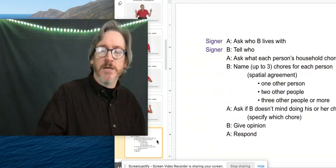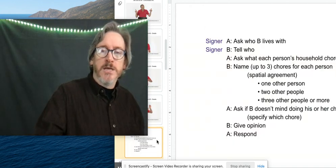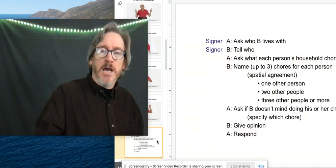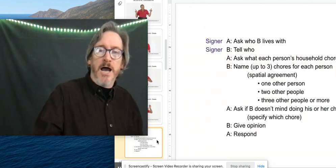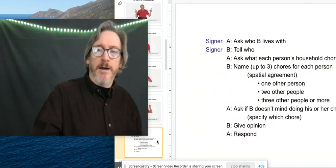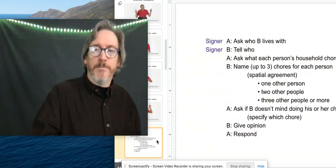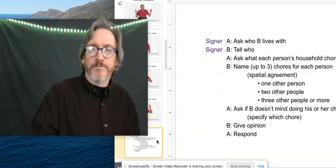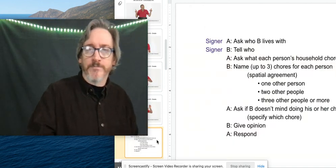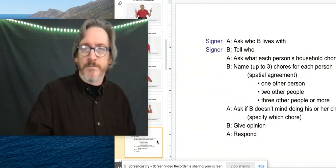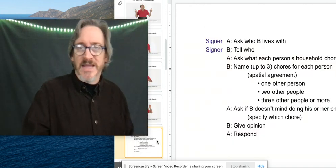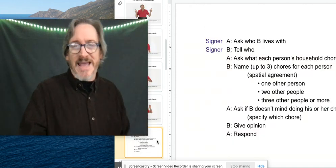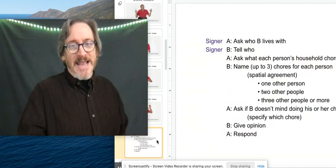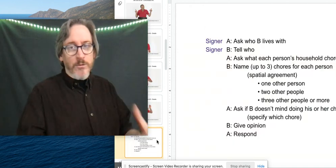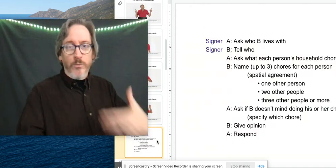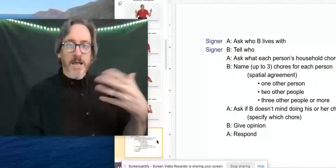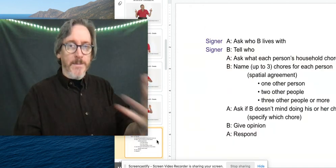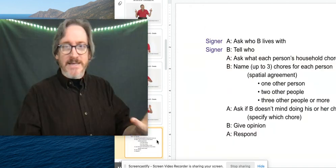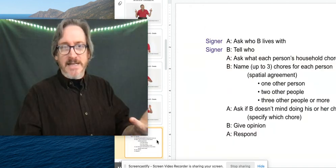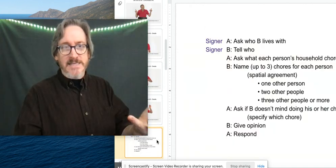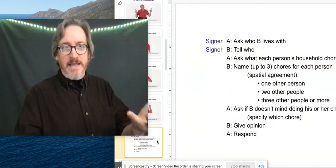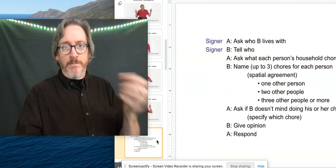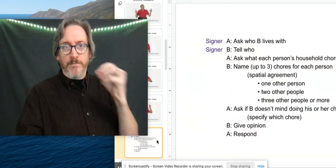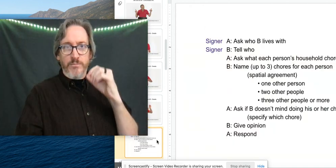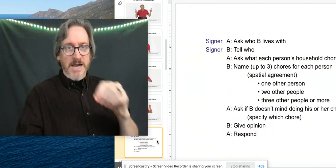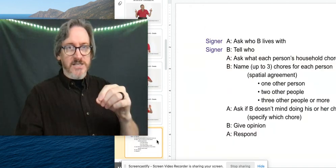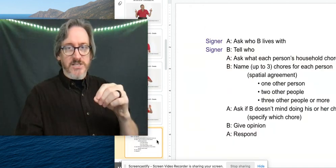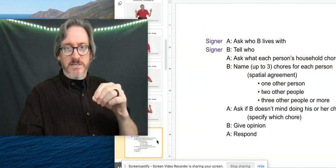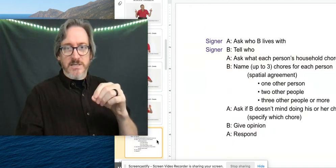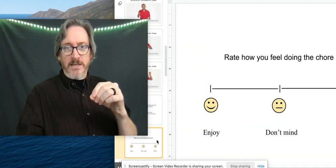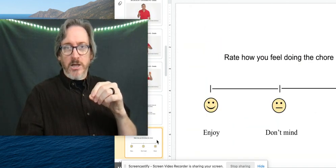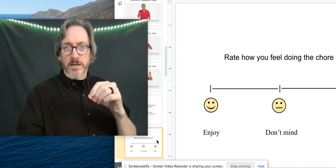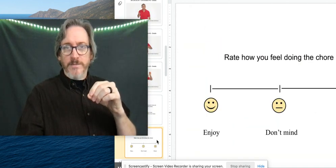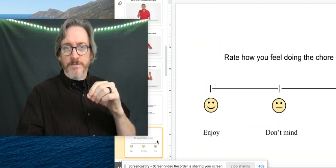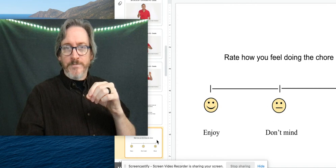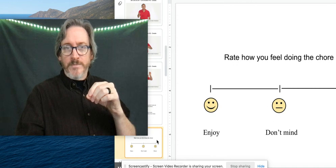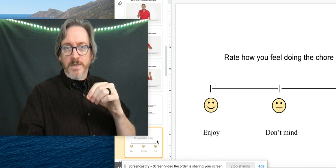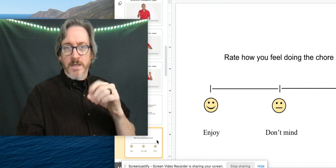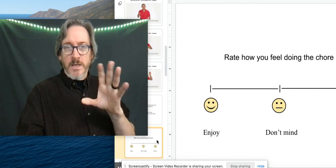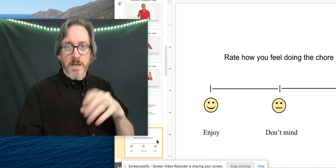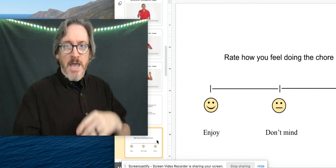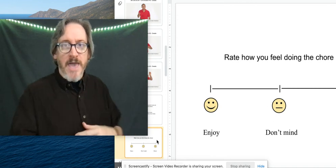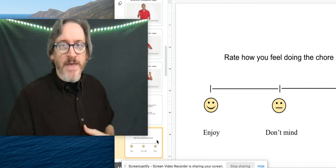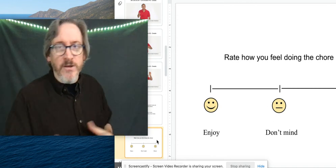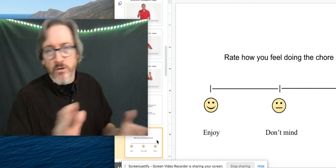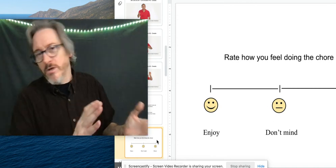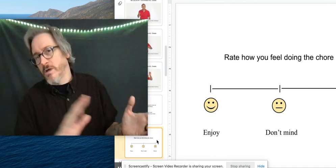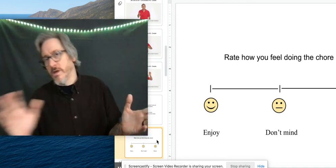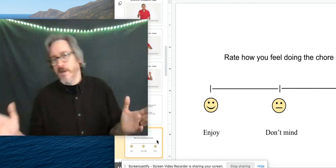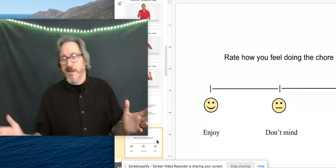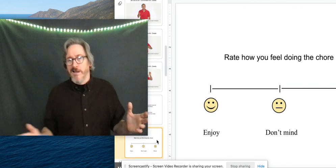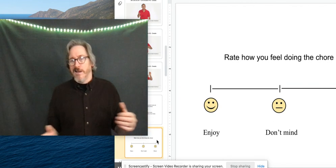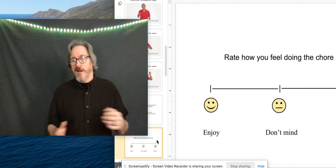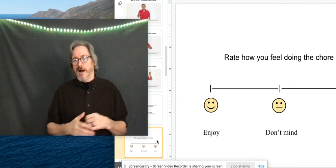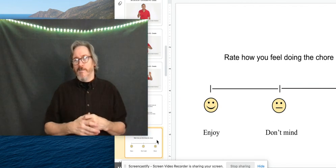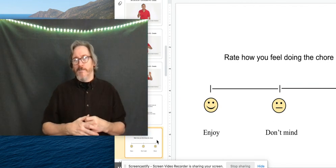those. And again, we come back to that same practice dialogue. And then